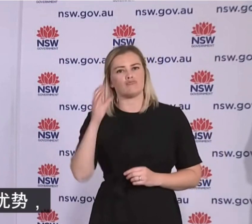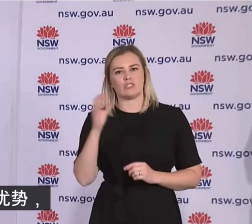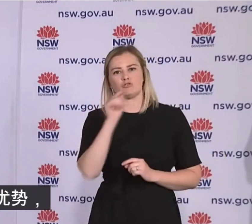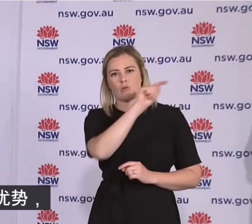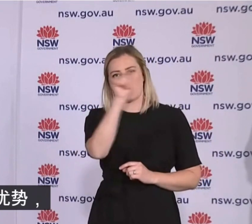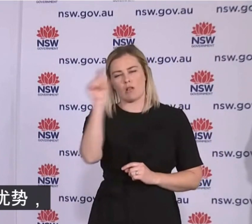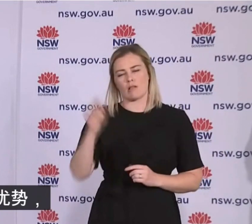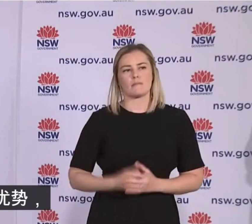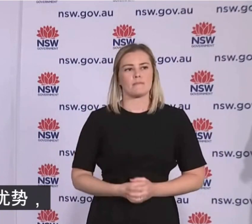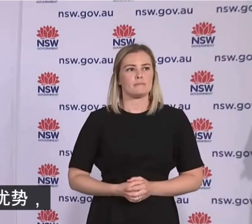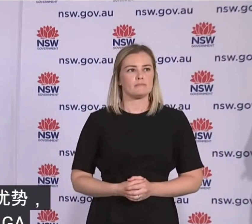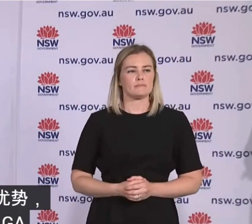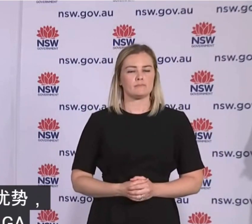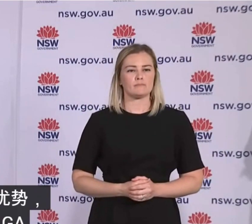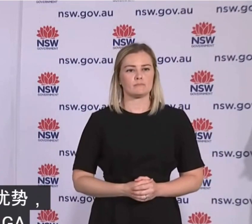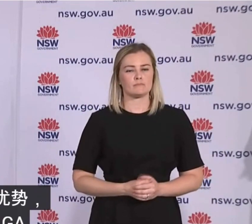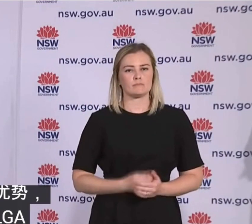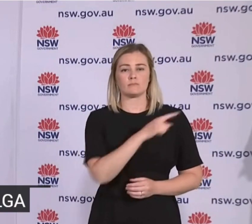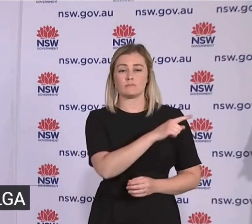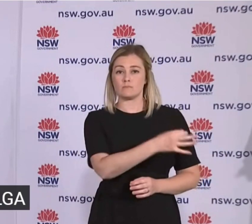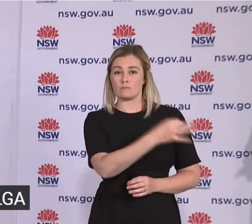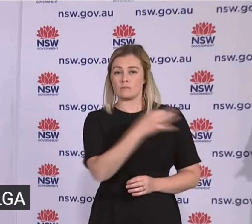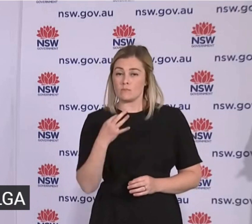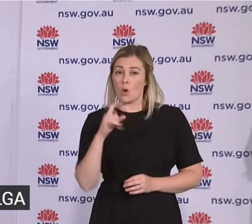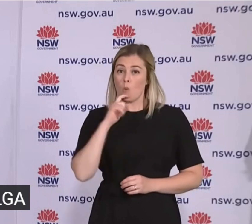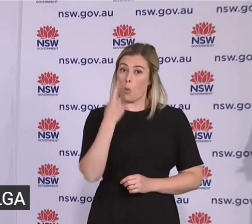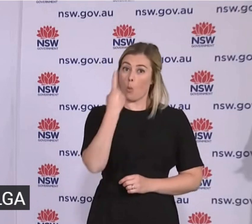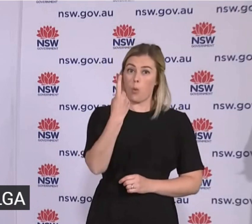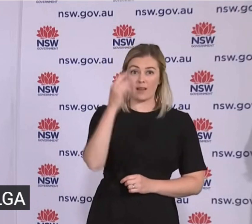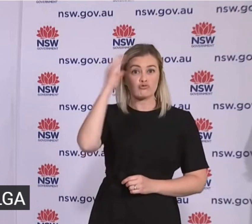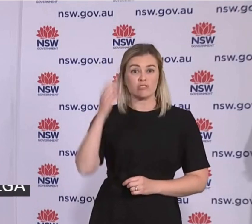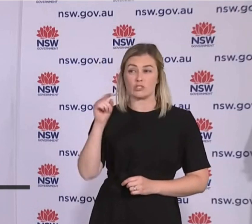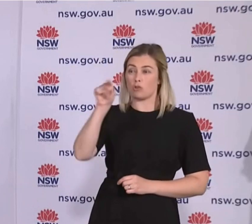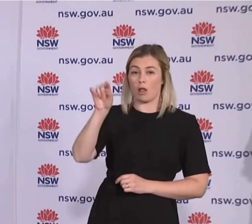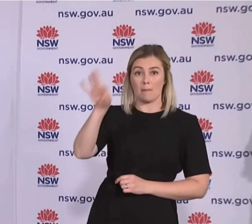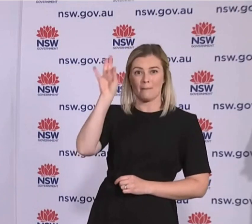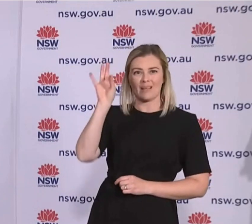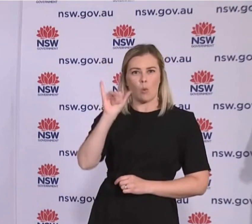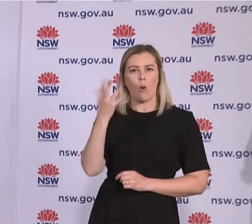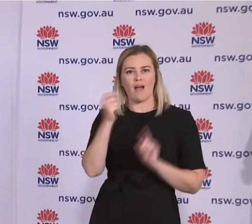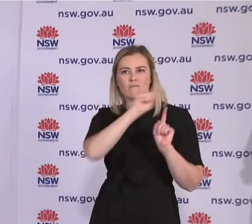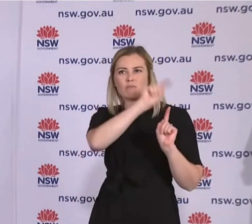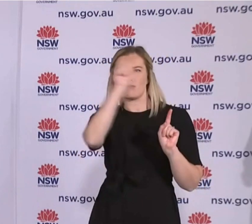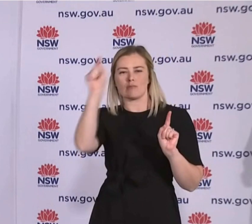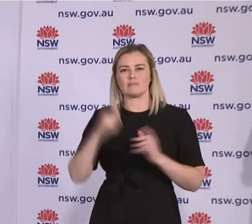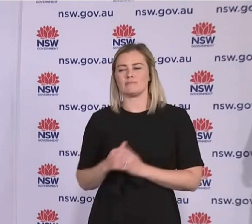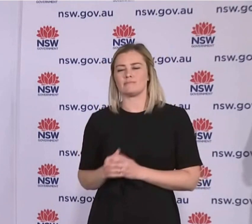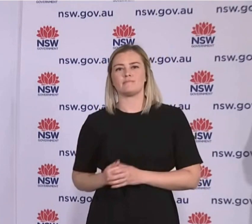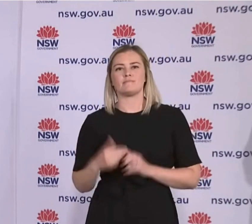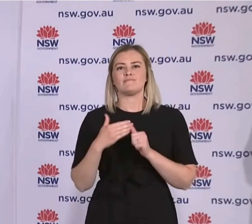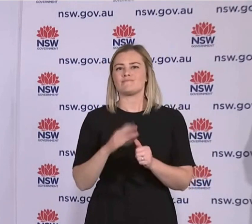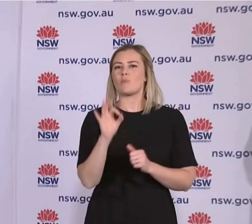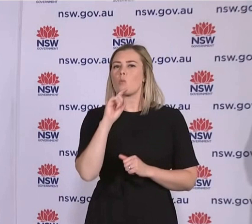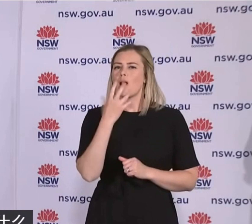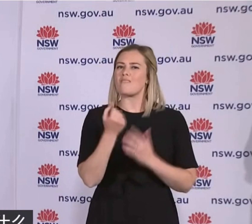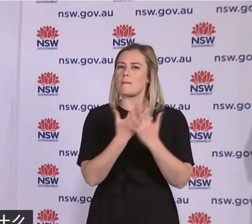the regions anyway. just one regional LGA or multiple? No, there'll be a number of locations that we're exploring. And what's the criteria